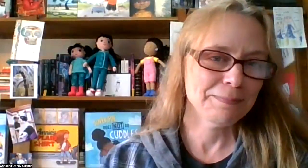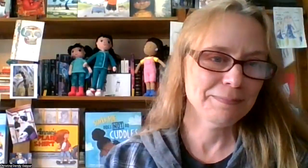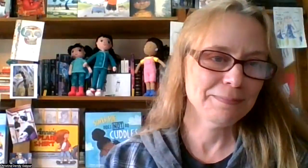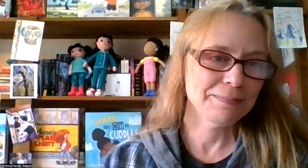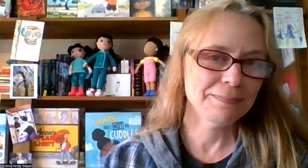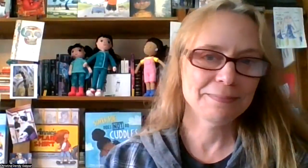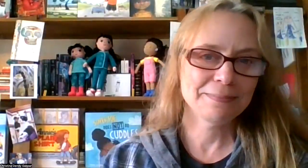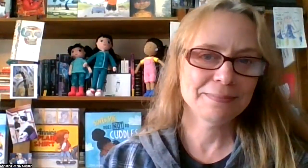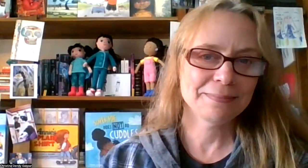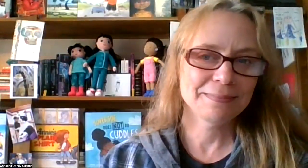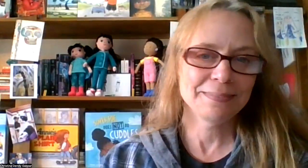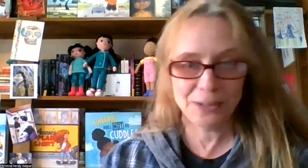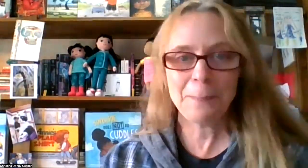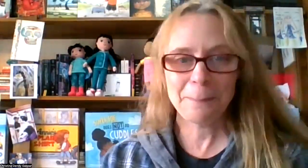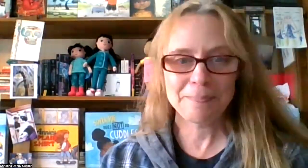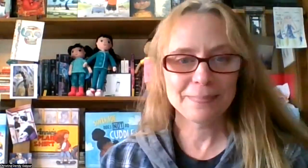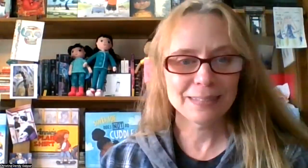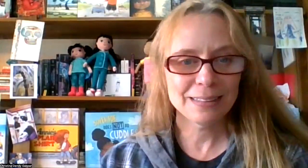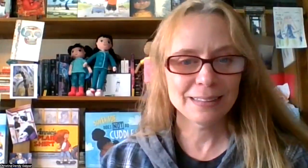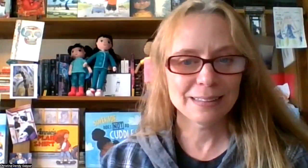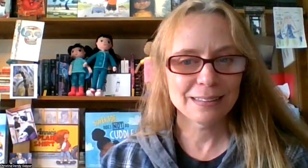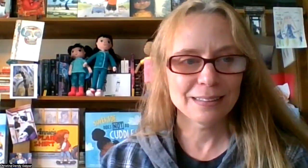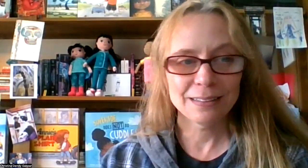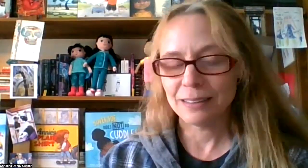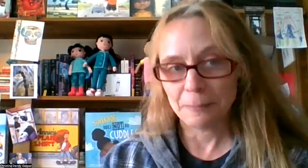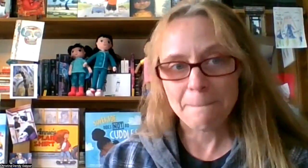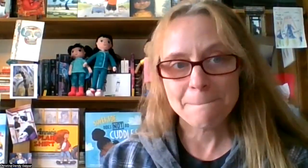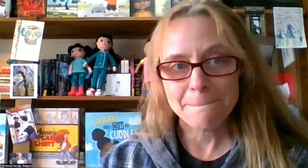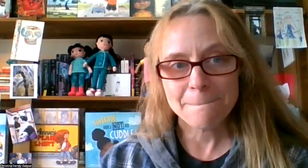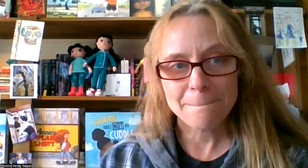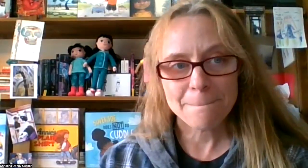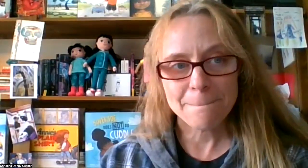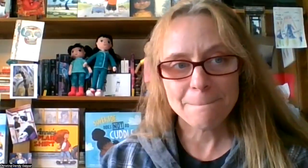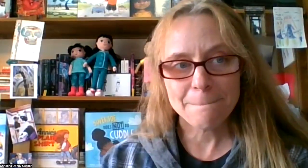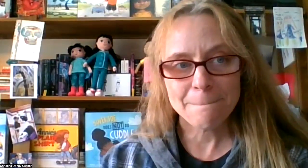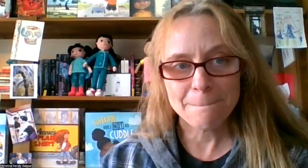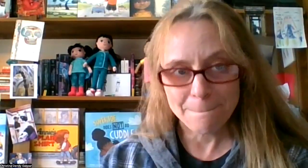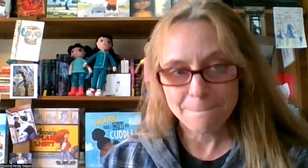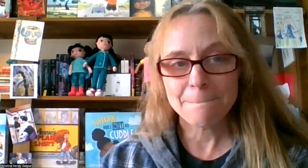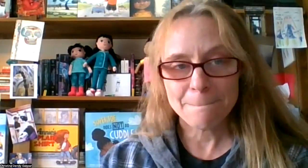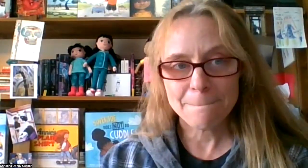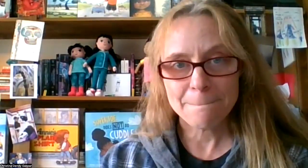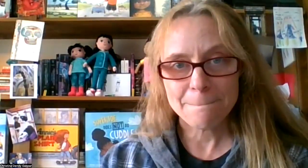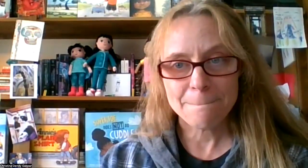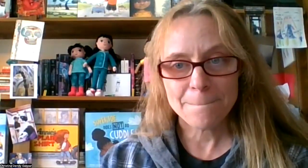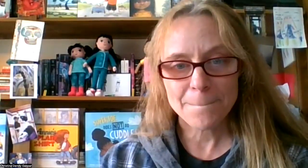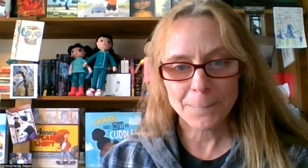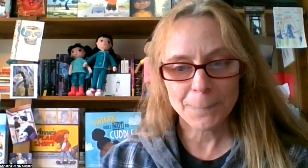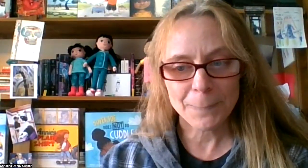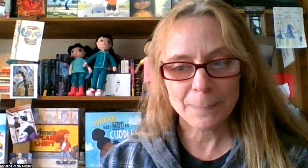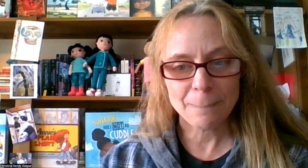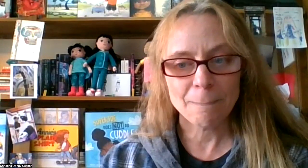There is another question. How many books have you written? Now, I know that you have a couple picture books, but you also do a lot